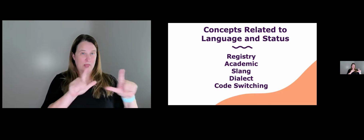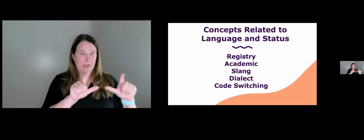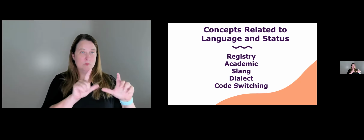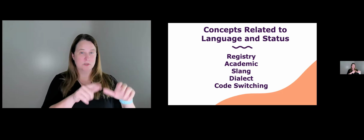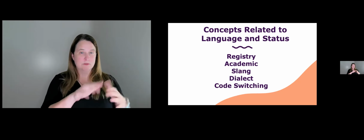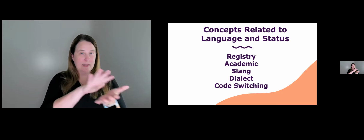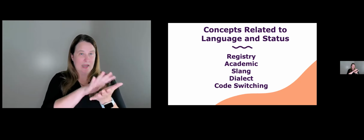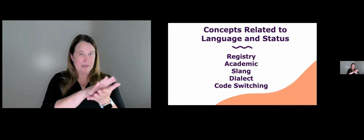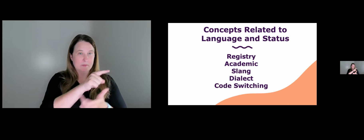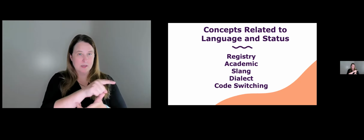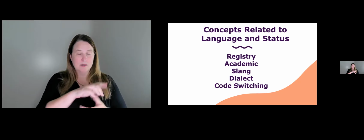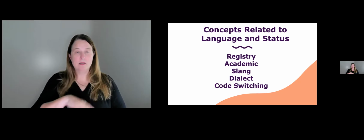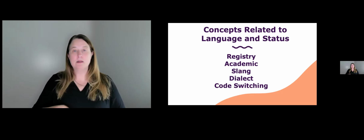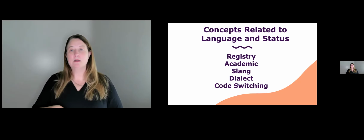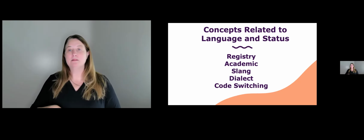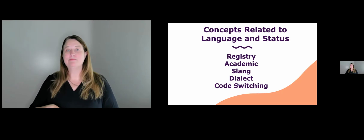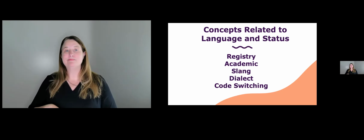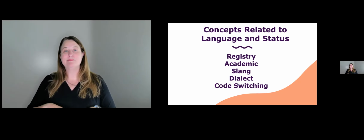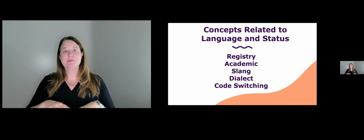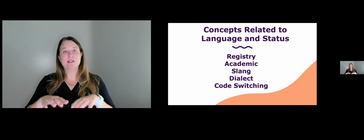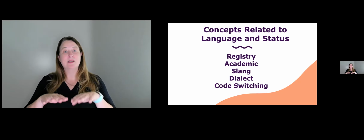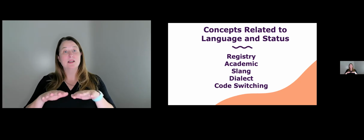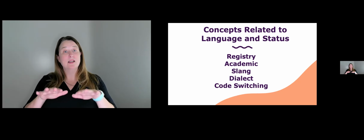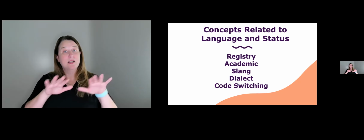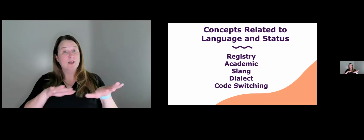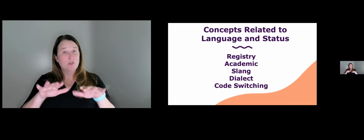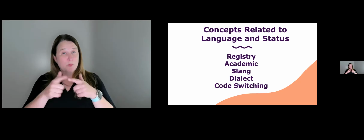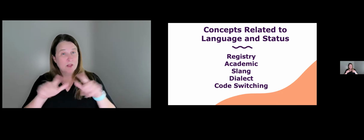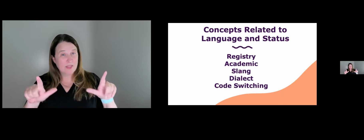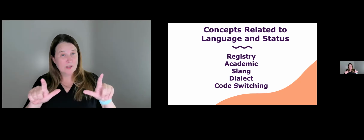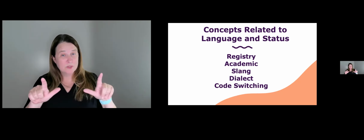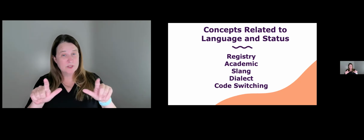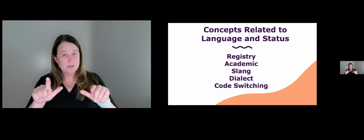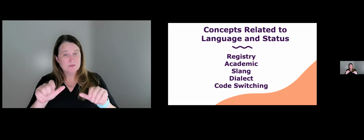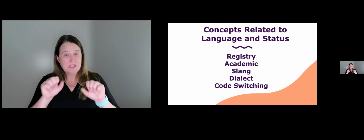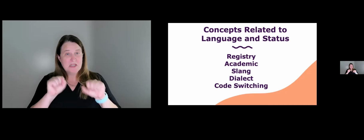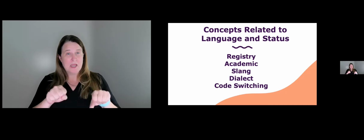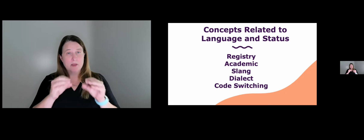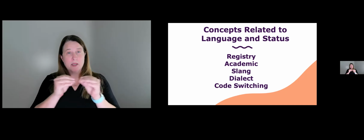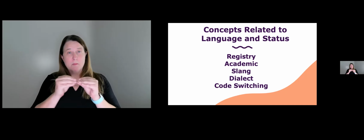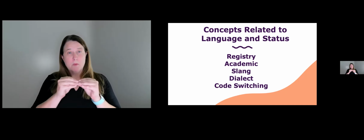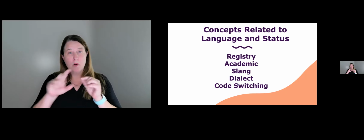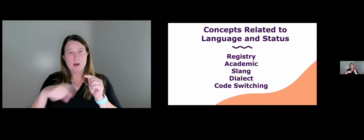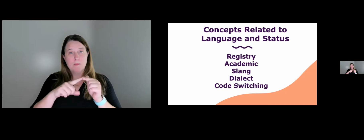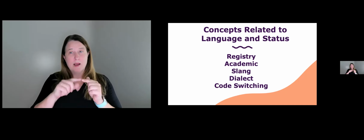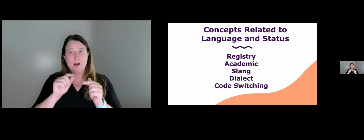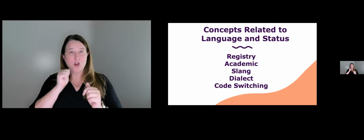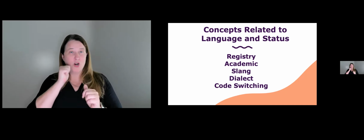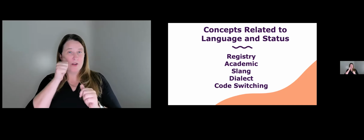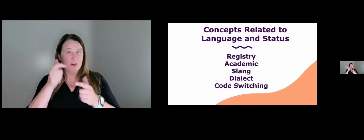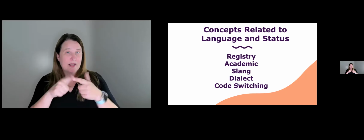So that's one example of formal language, academic settings. Informal